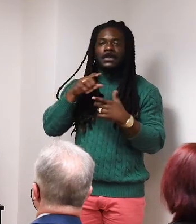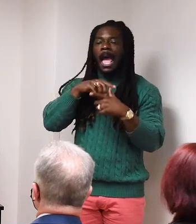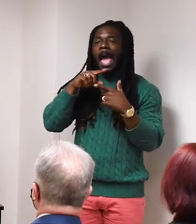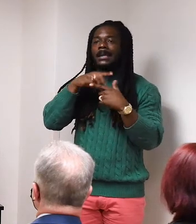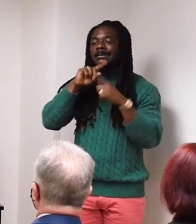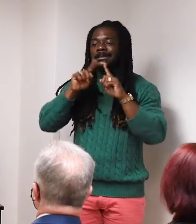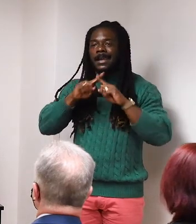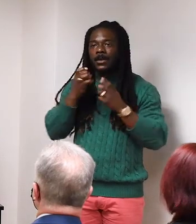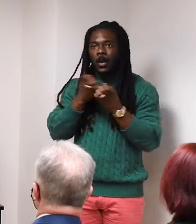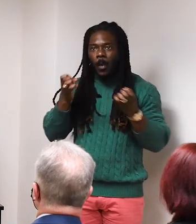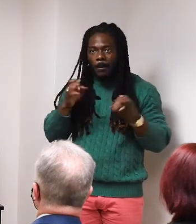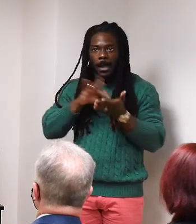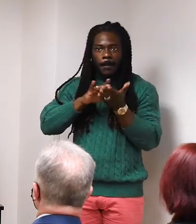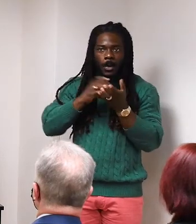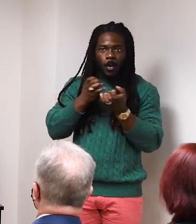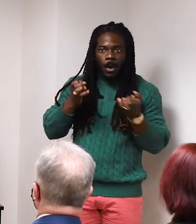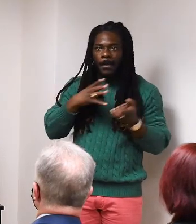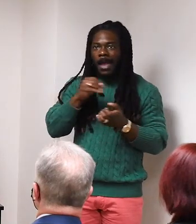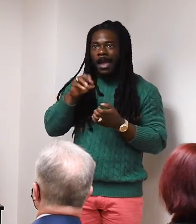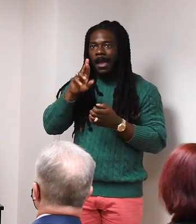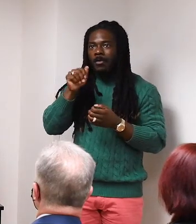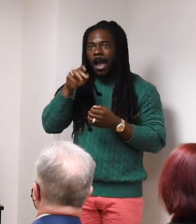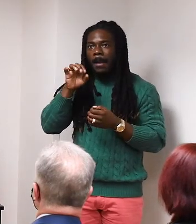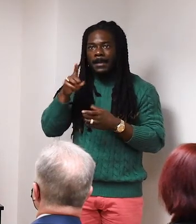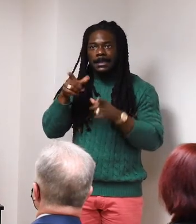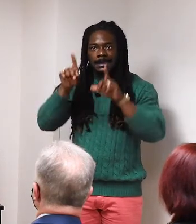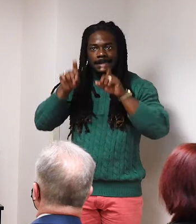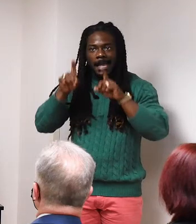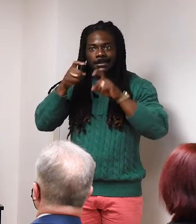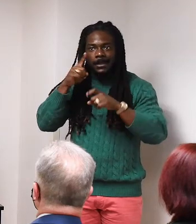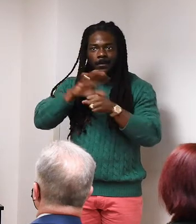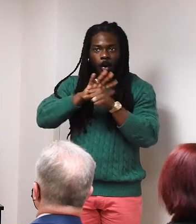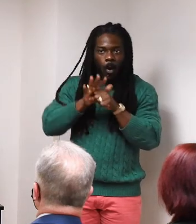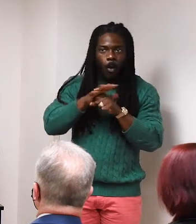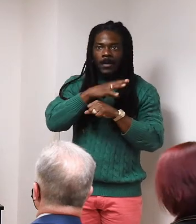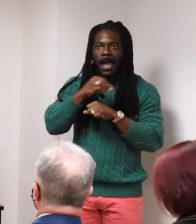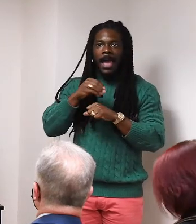stethoscopes, rapid testing for COVID and for strep.